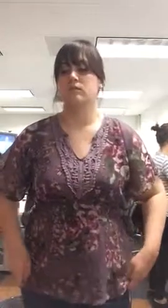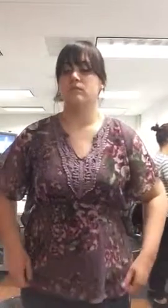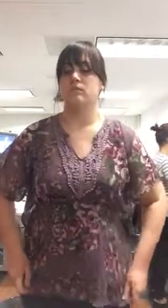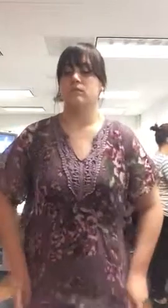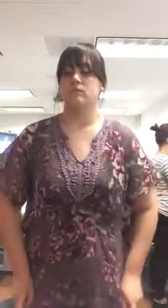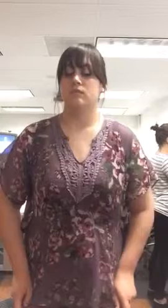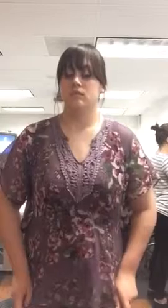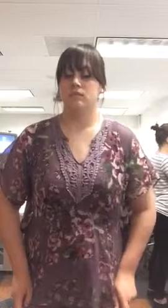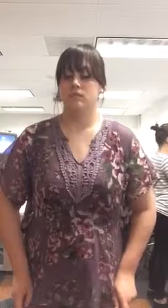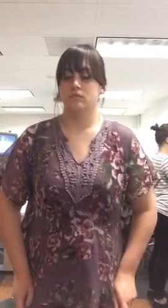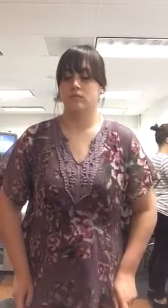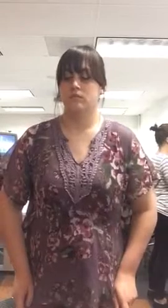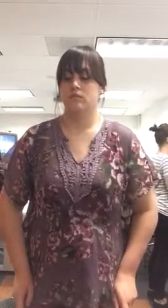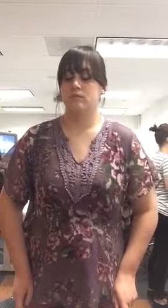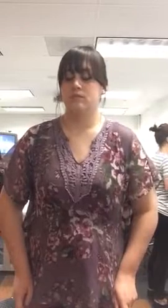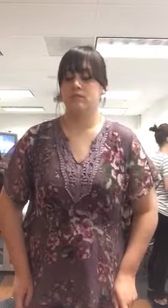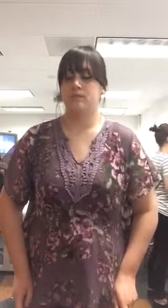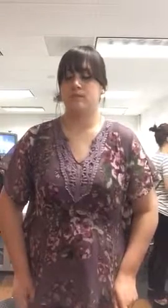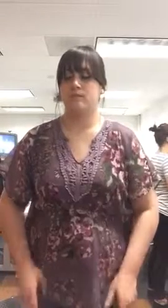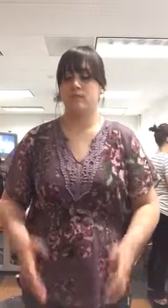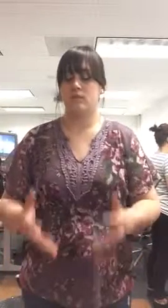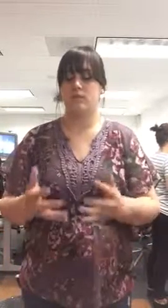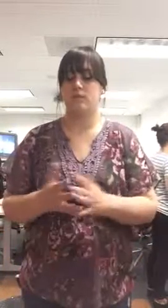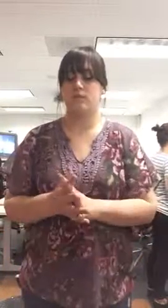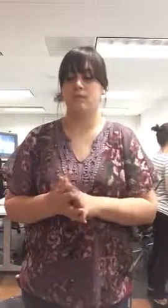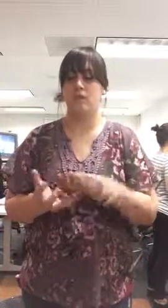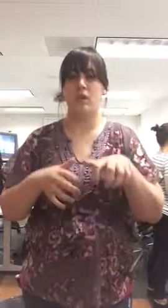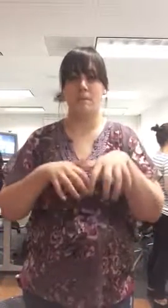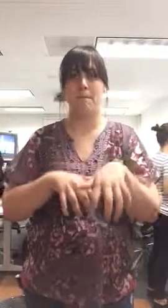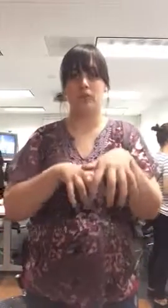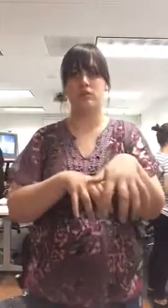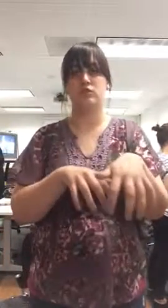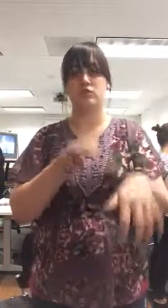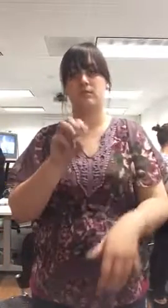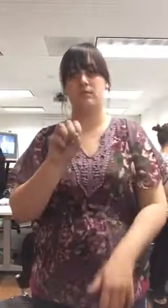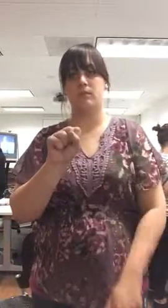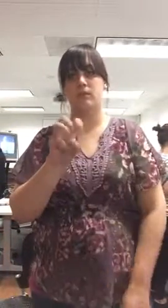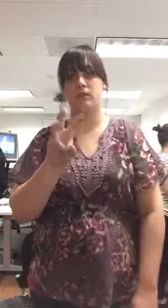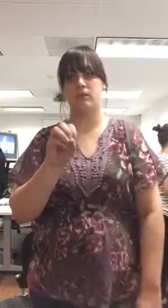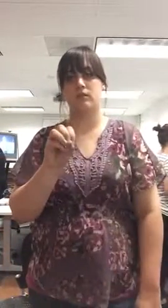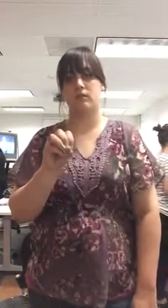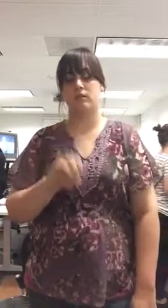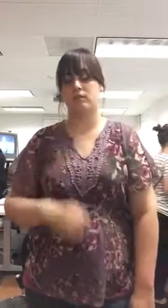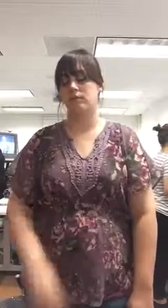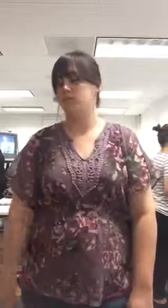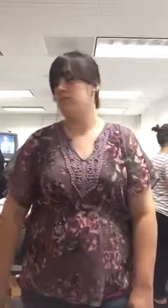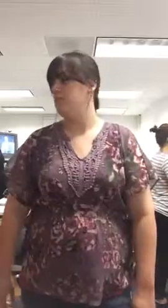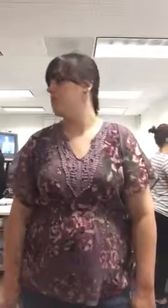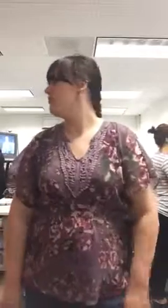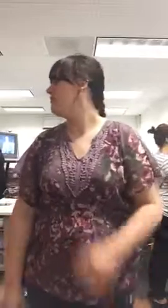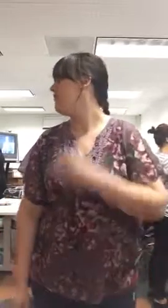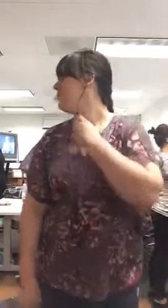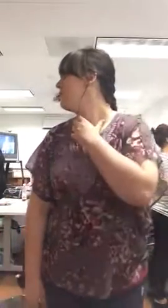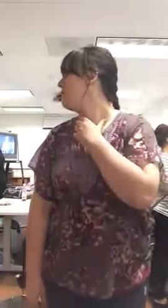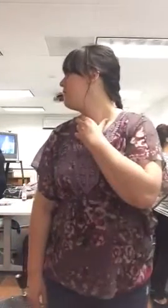liked to kept right on marching to Moscow. He knew that he could. Unfortunately, peacemongers like Eisenhower and people like that wanted to get out and get our